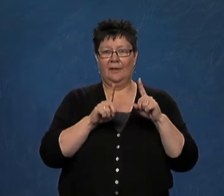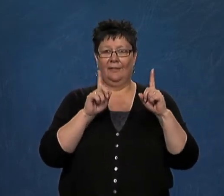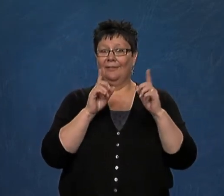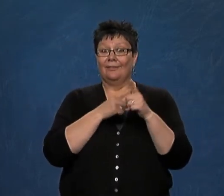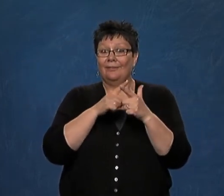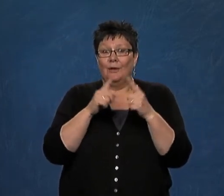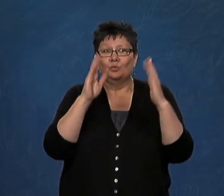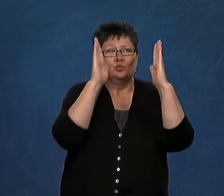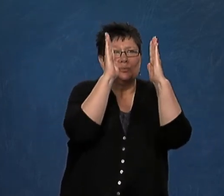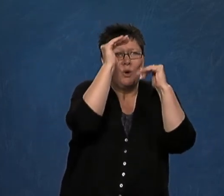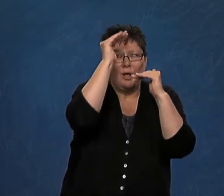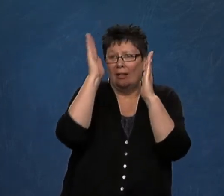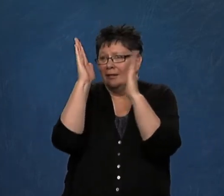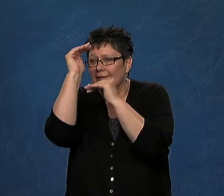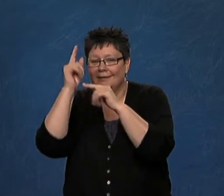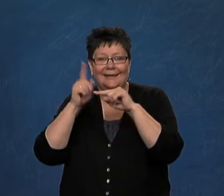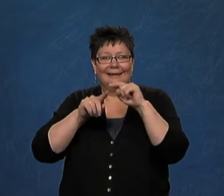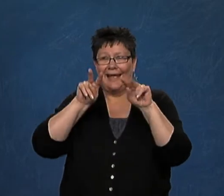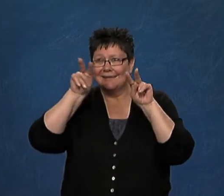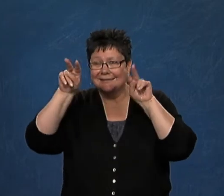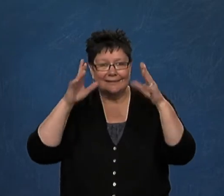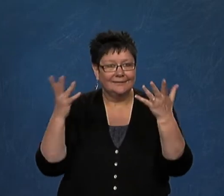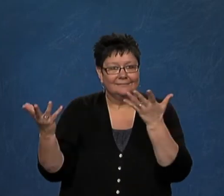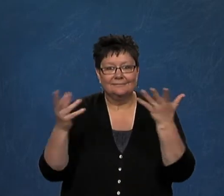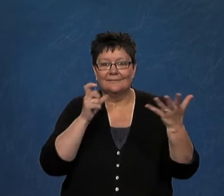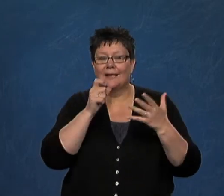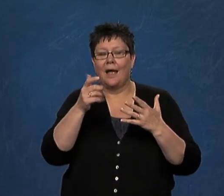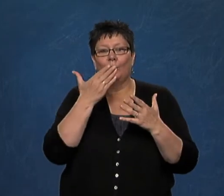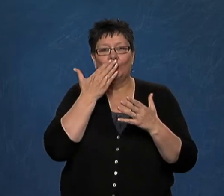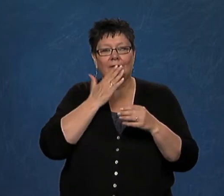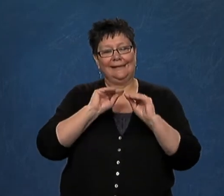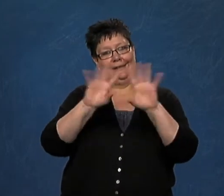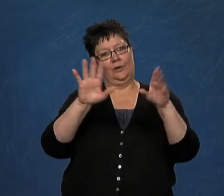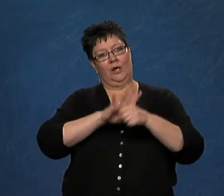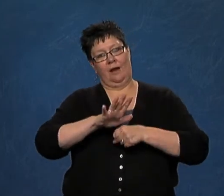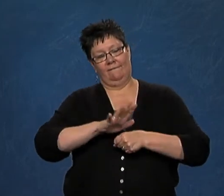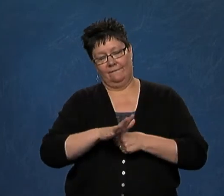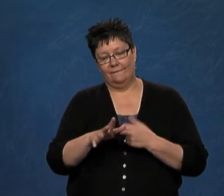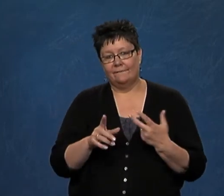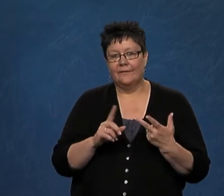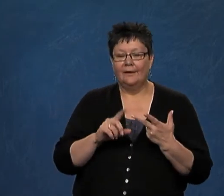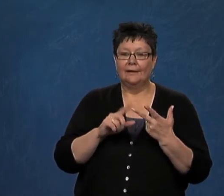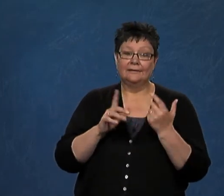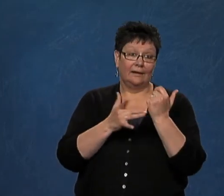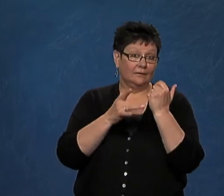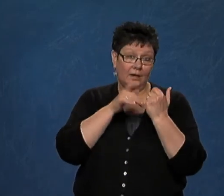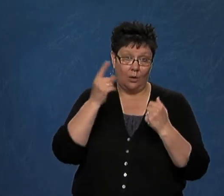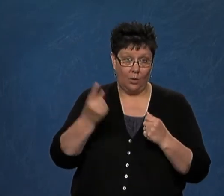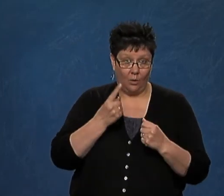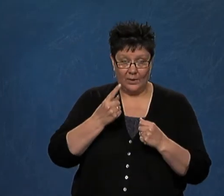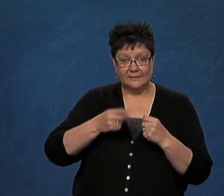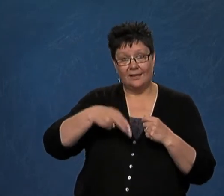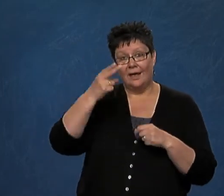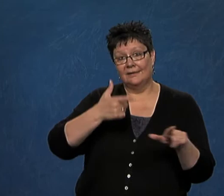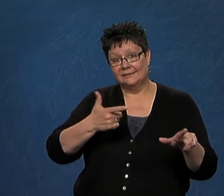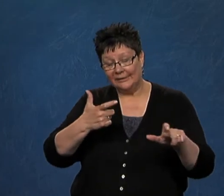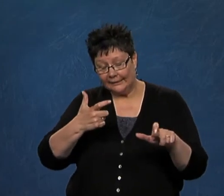did have a larger screen, the individual boxes were too small and it wasn't clear, and the